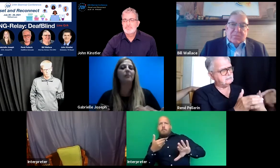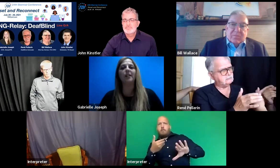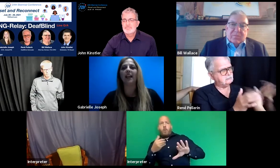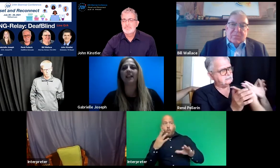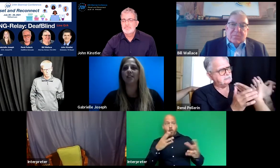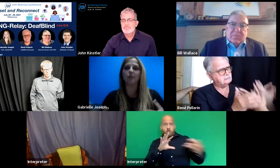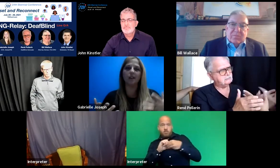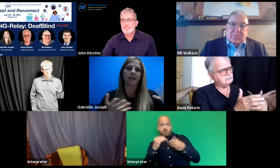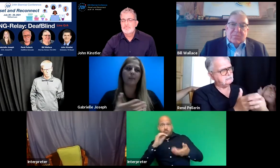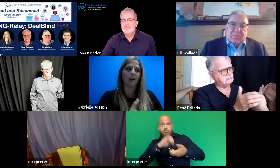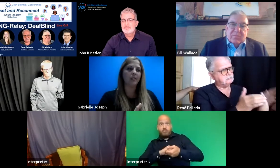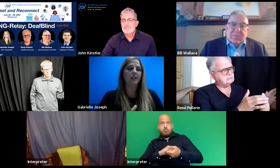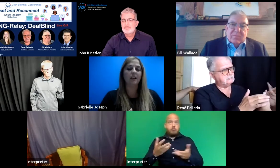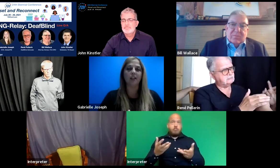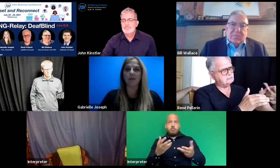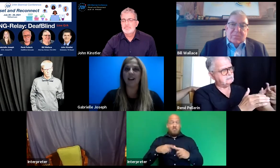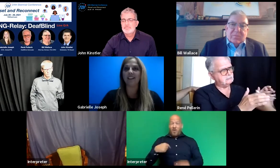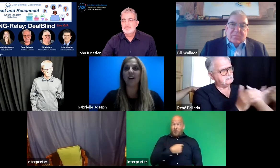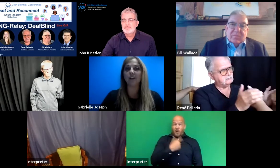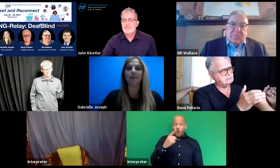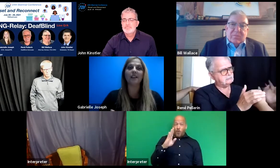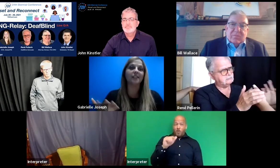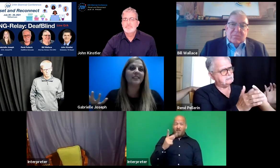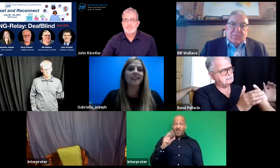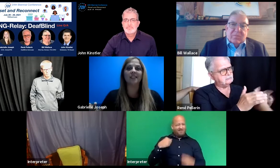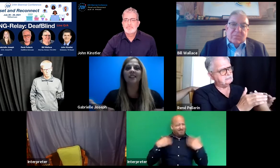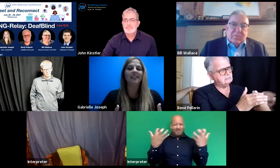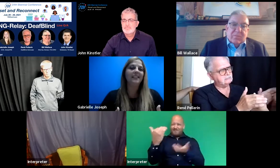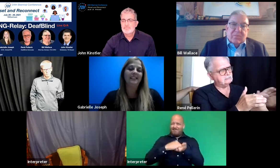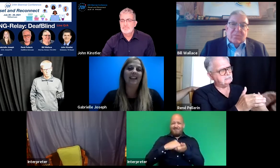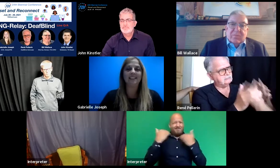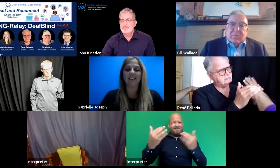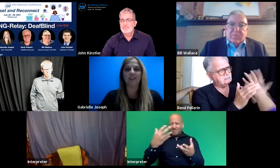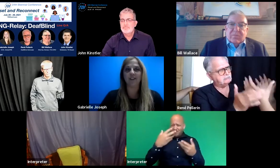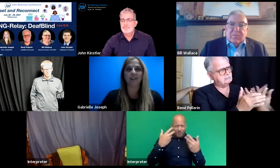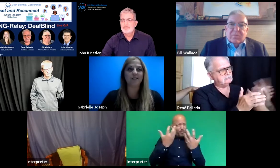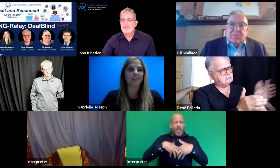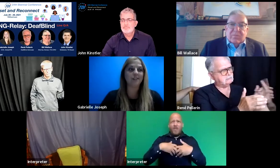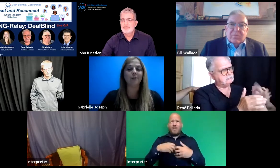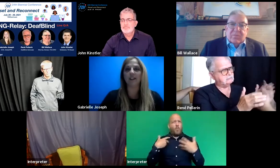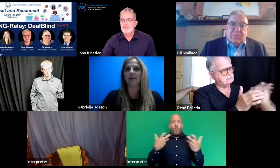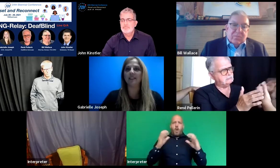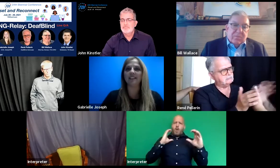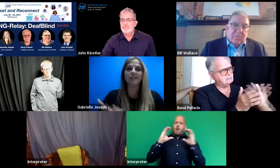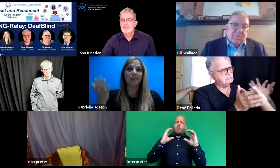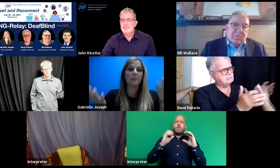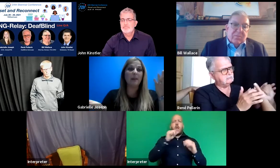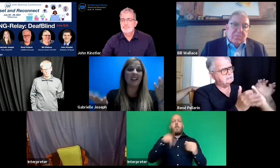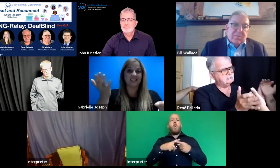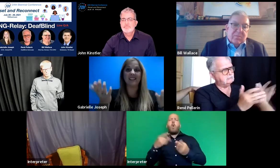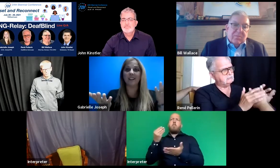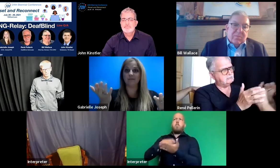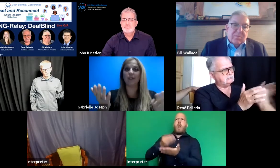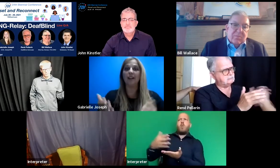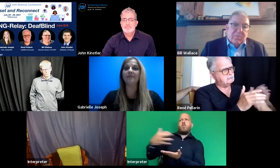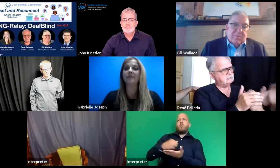about communication. We're not about the almighty dollar, but there still takes a lot of dollars to run a business. So there's a